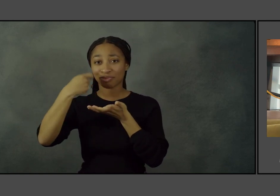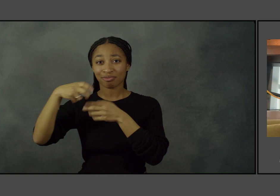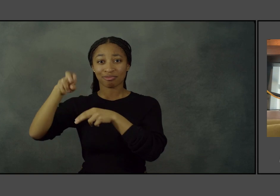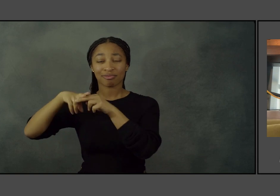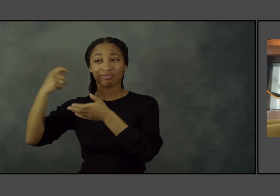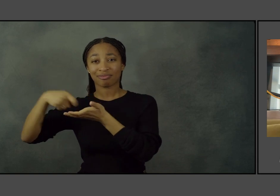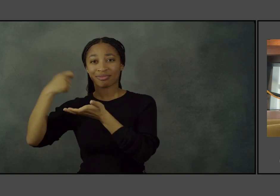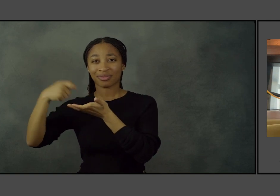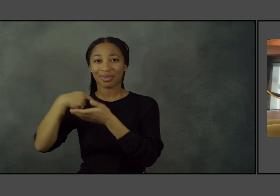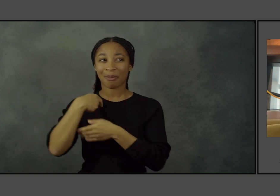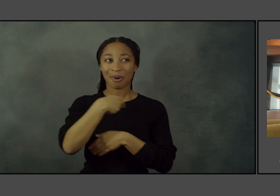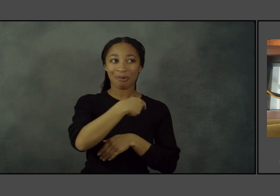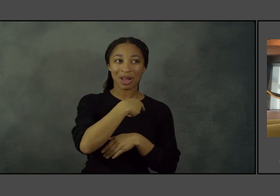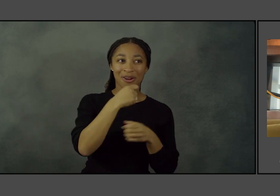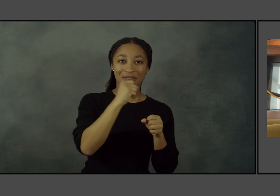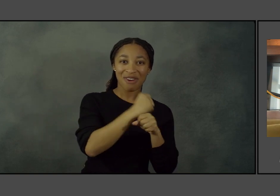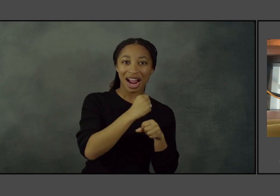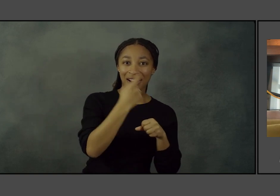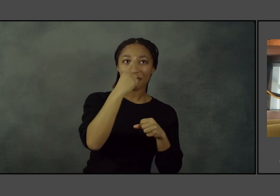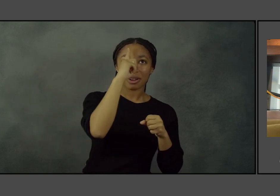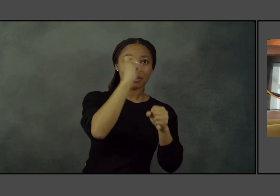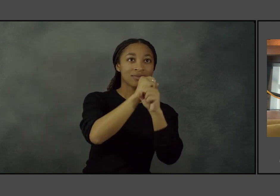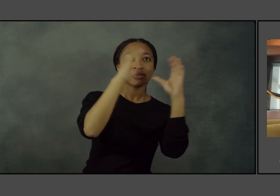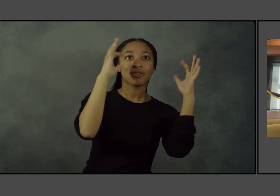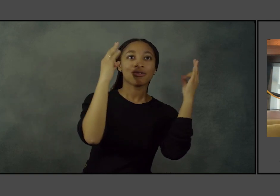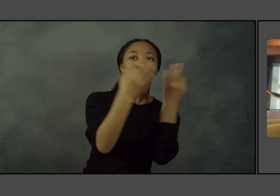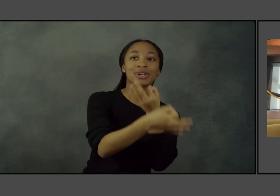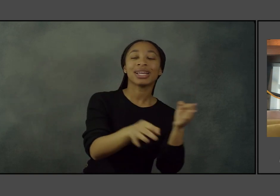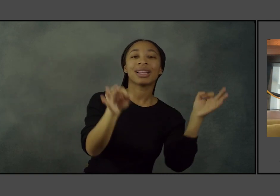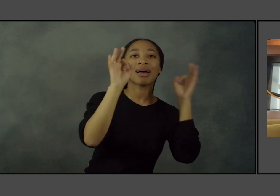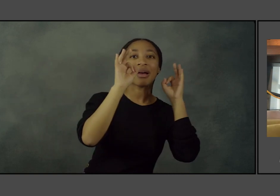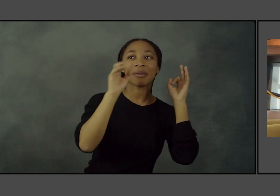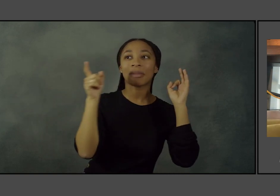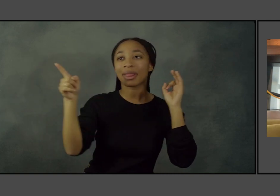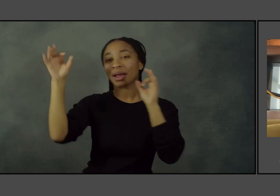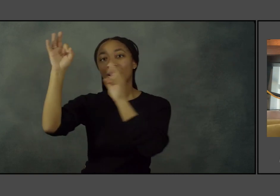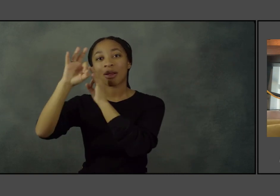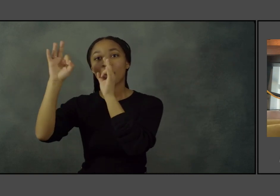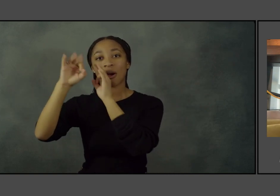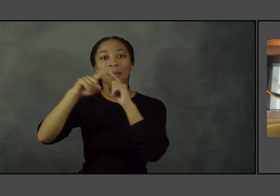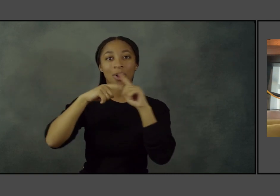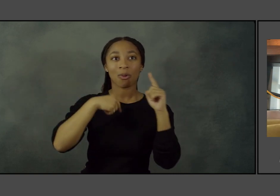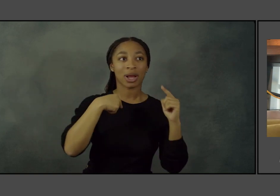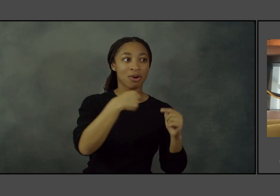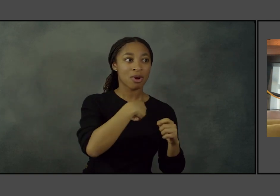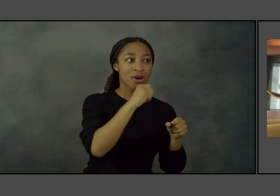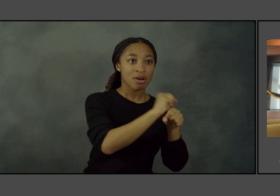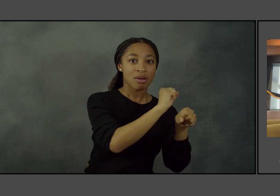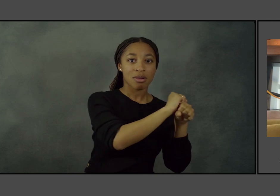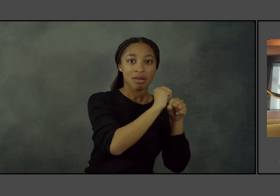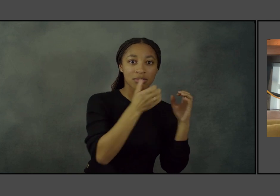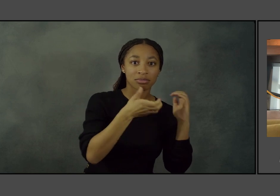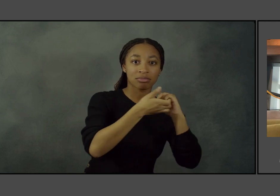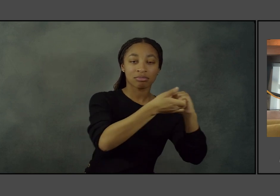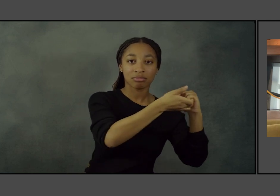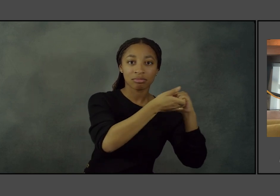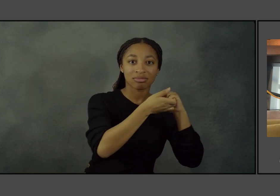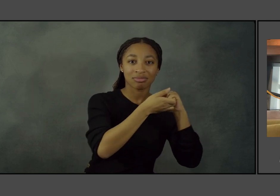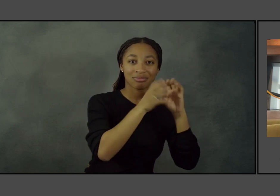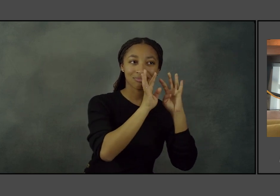So it's like this simultaneity of, with this profound spiritual, magical, cultural